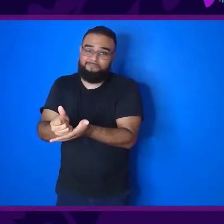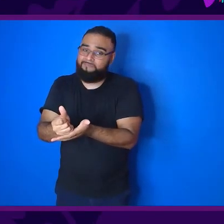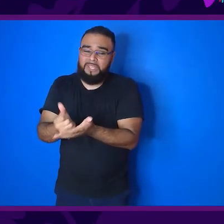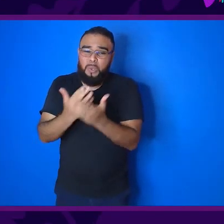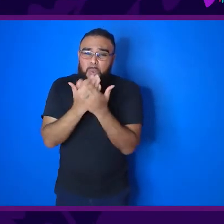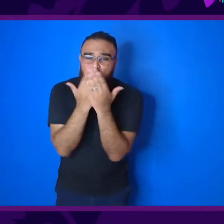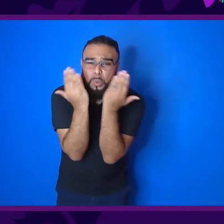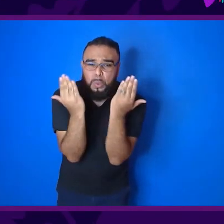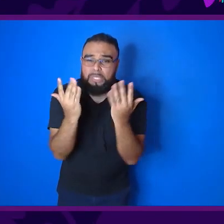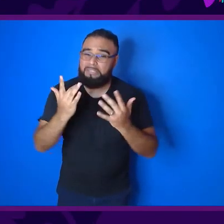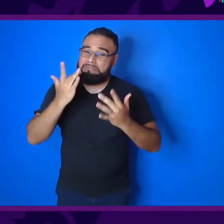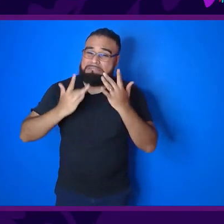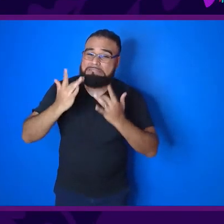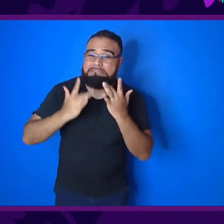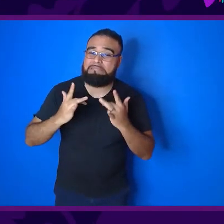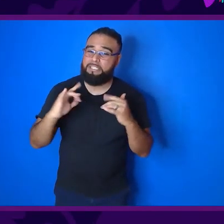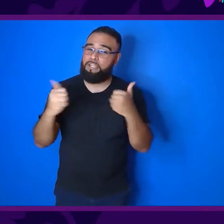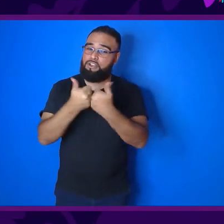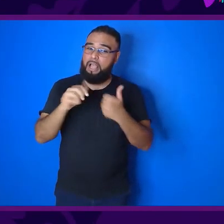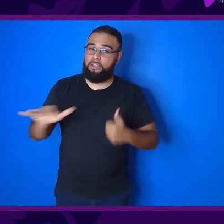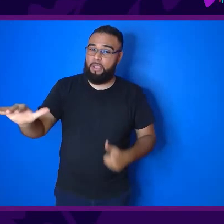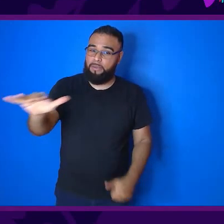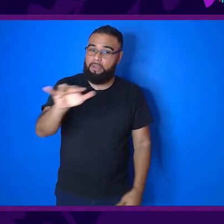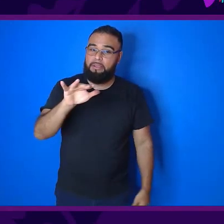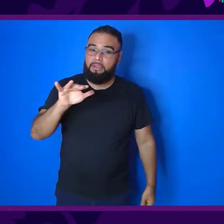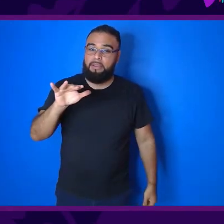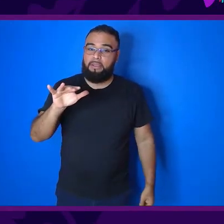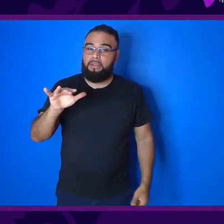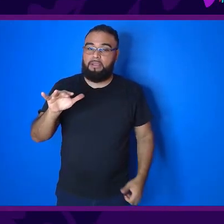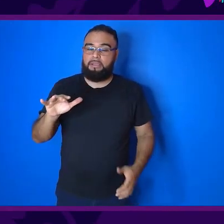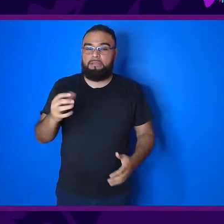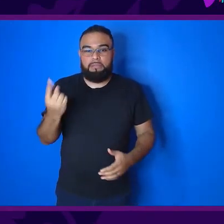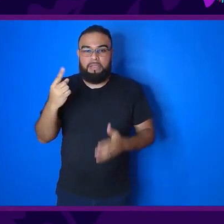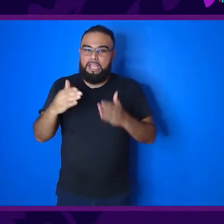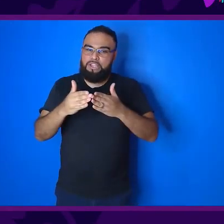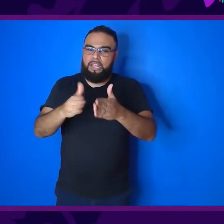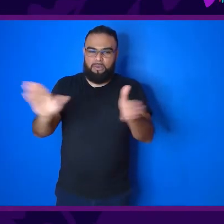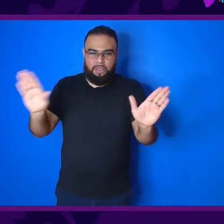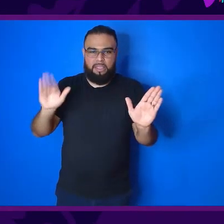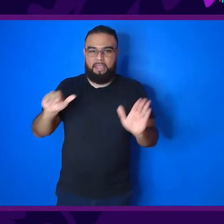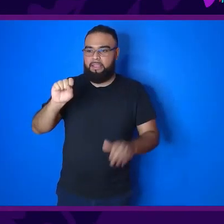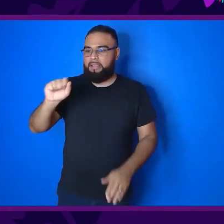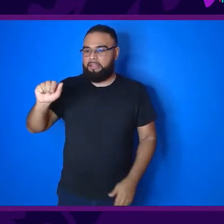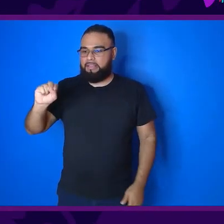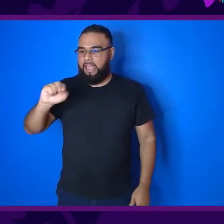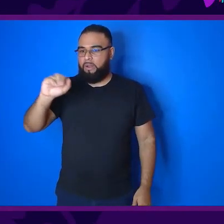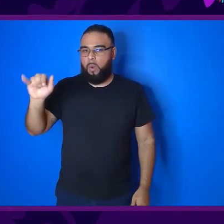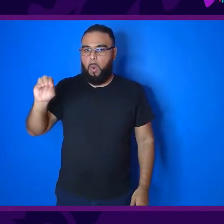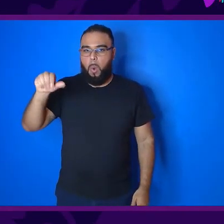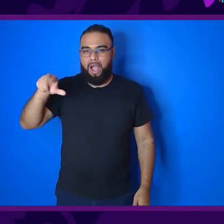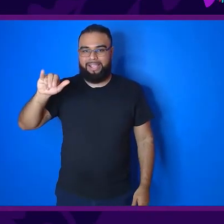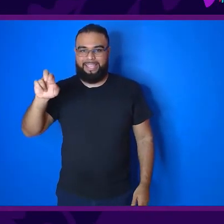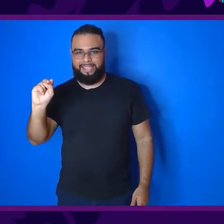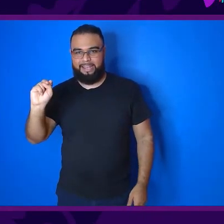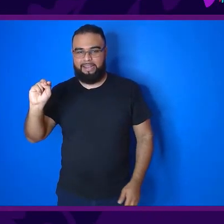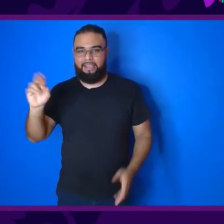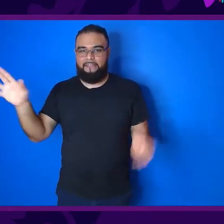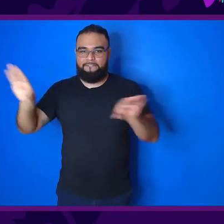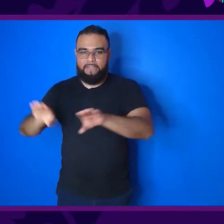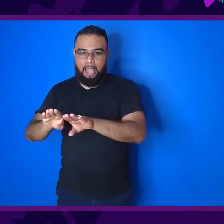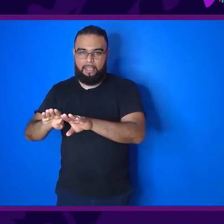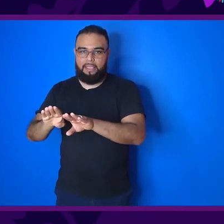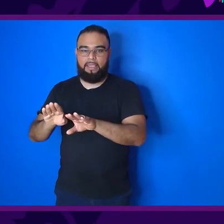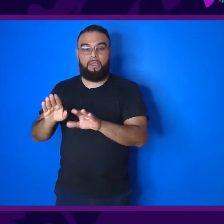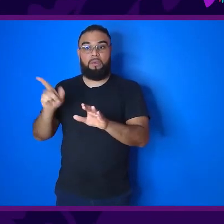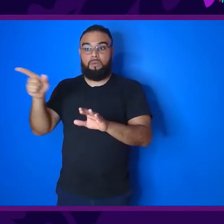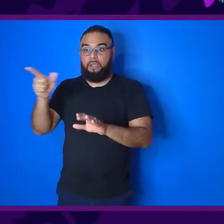tough area. We're talking about, in general, the San Joaquin Valley. It's where most of the food is produced, but people